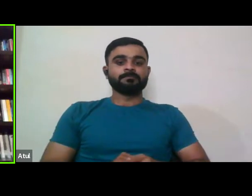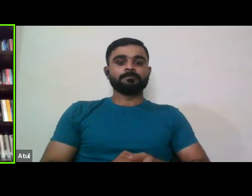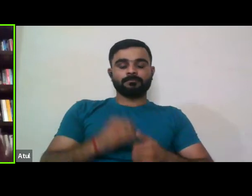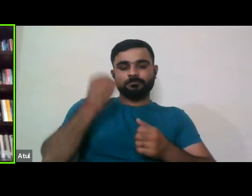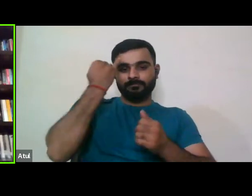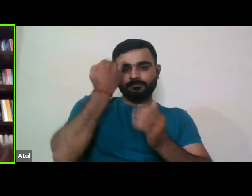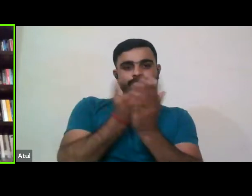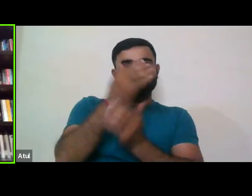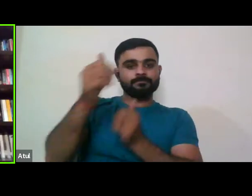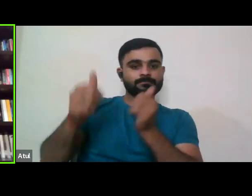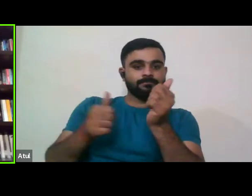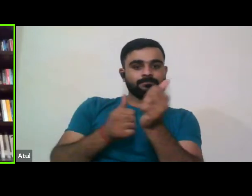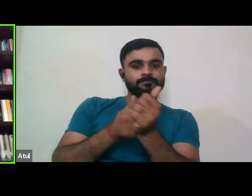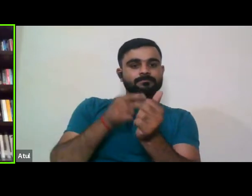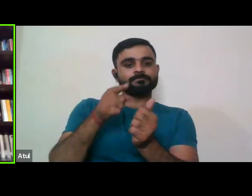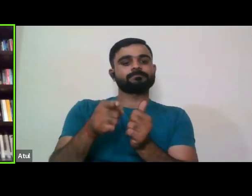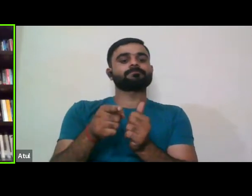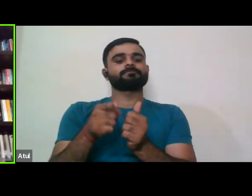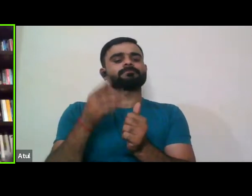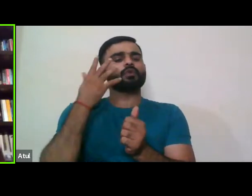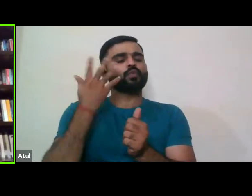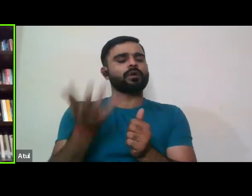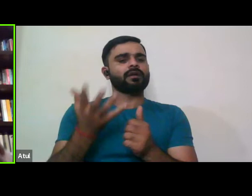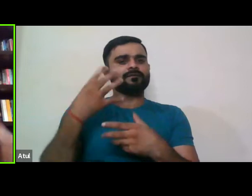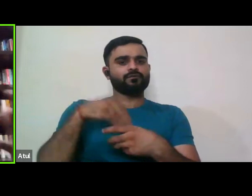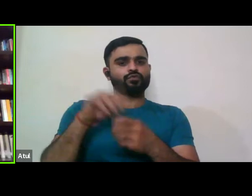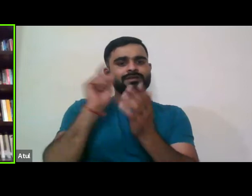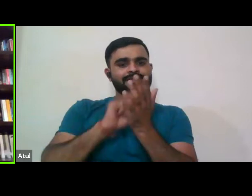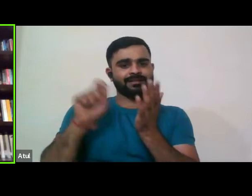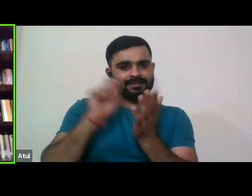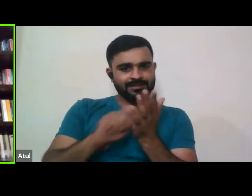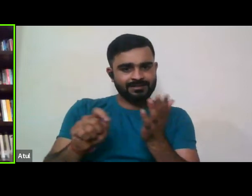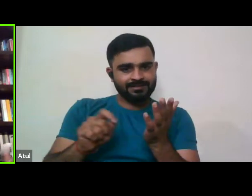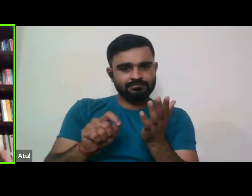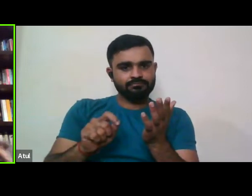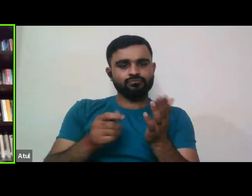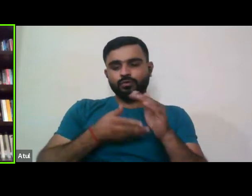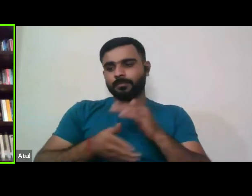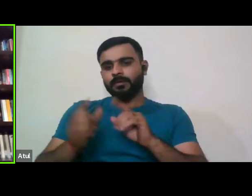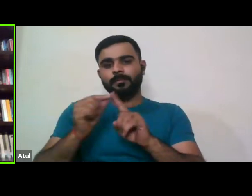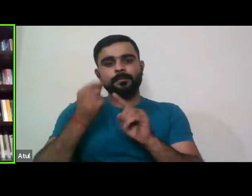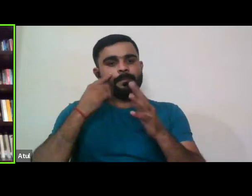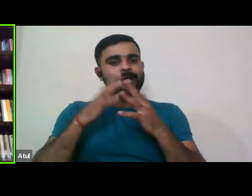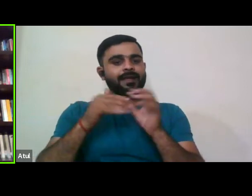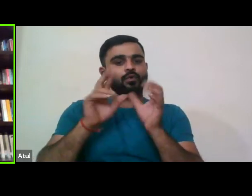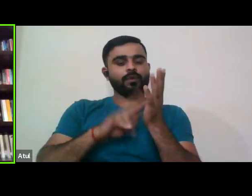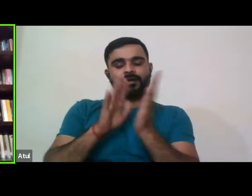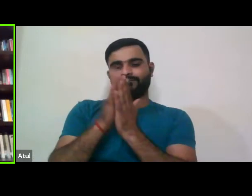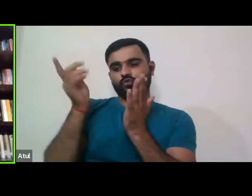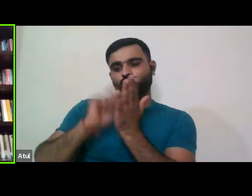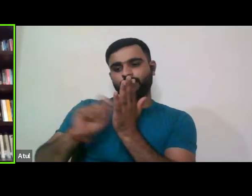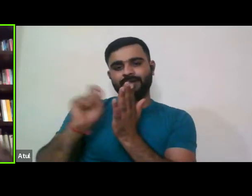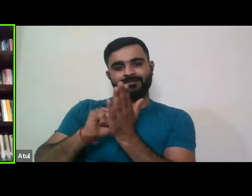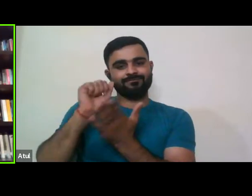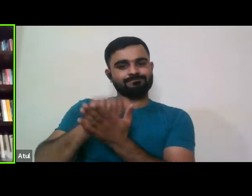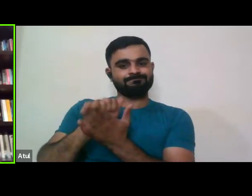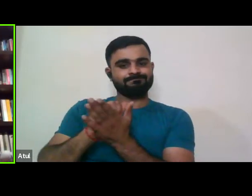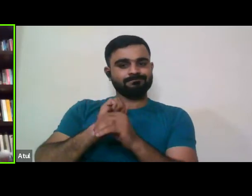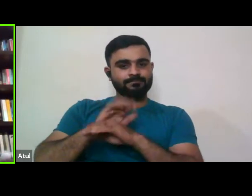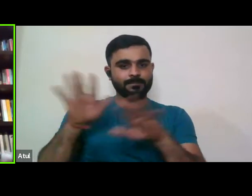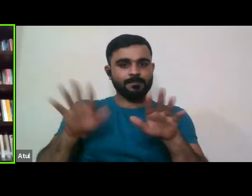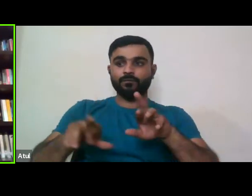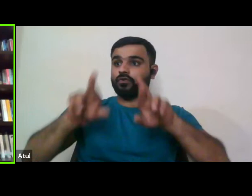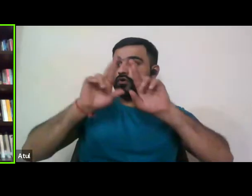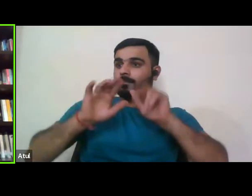idea behind the book, and the idea why we've written it, we've gone with Penguin as our publishers, and we've written it in what we hope is